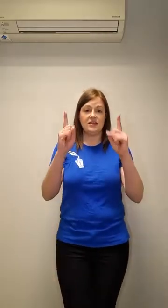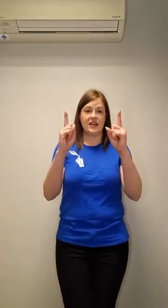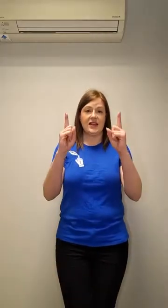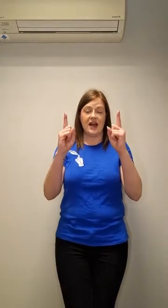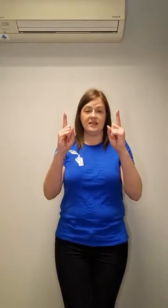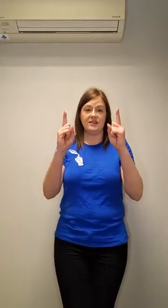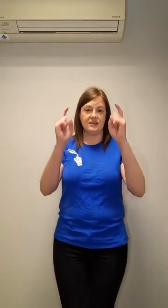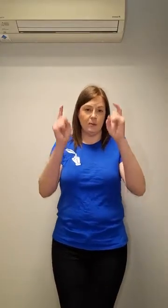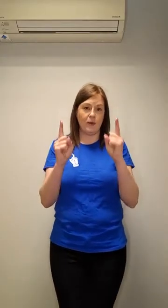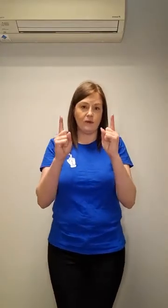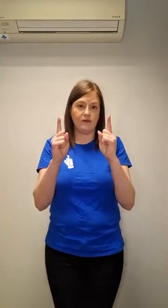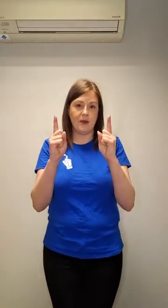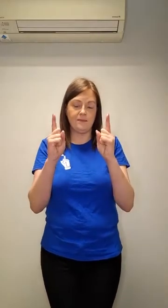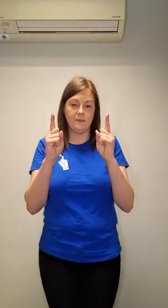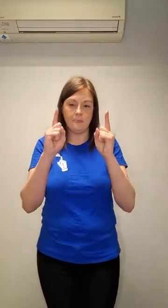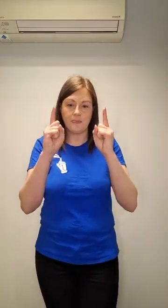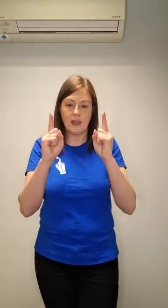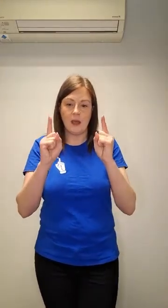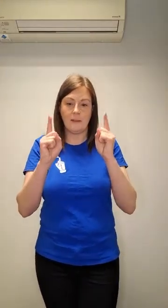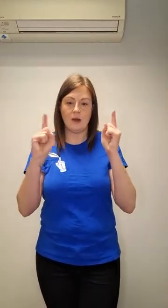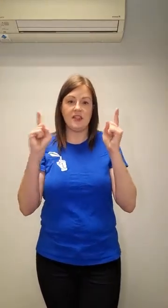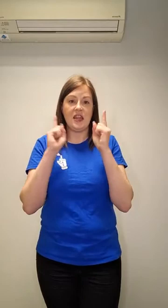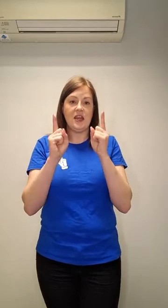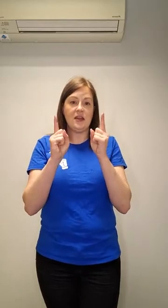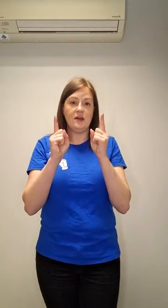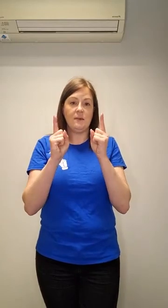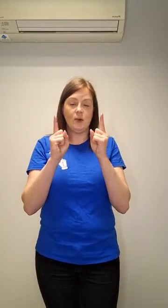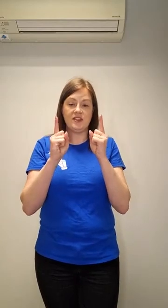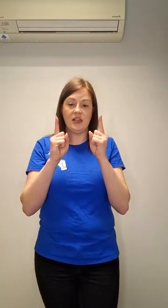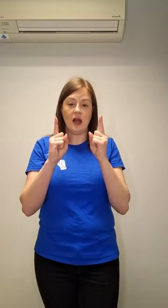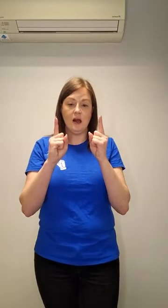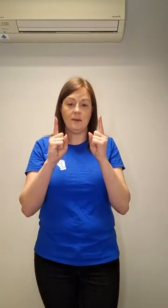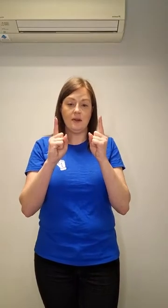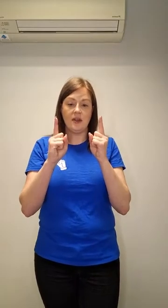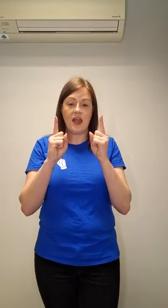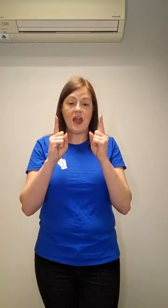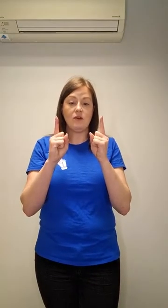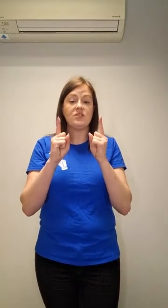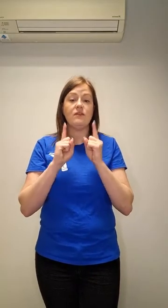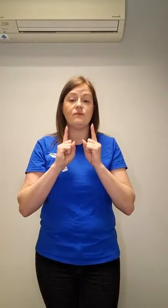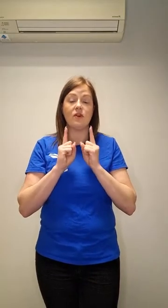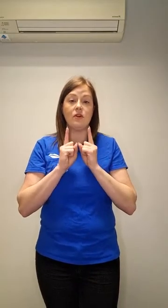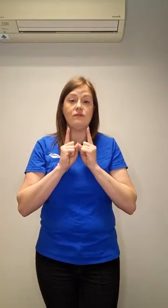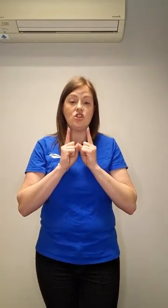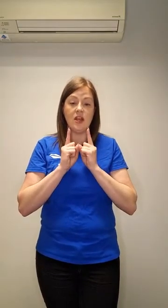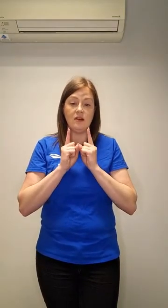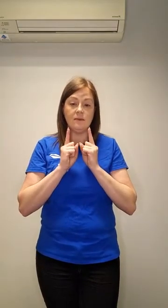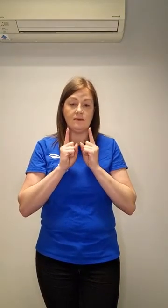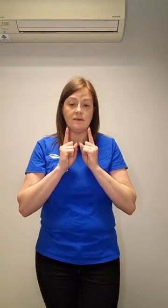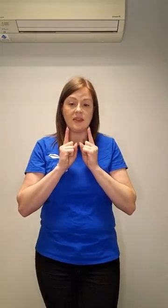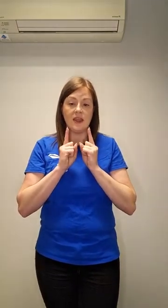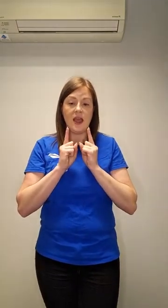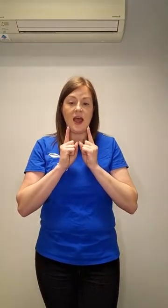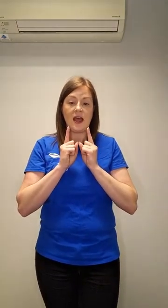Index hands, so both of them. Palms in, pointing up. Held in front of chin. Hands